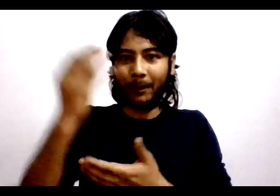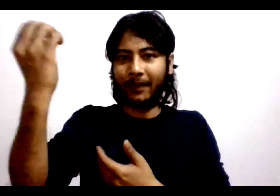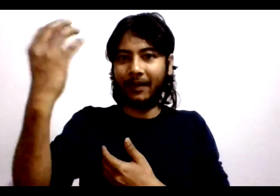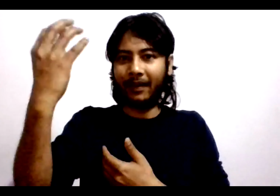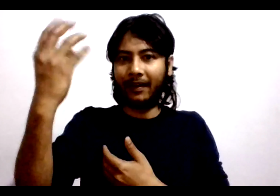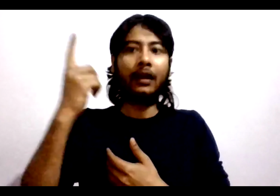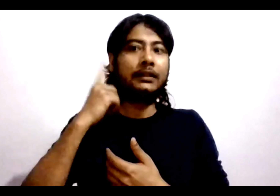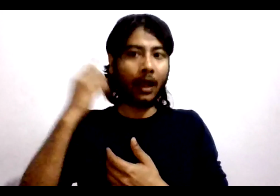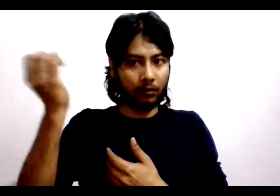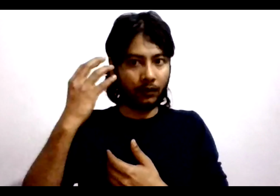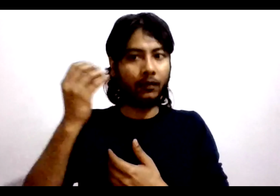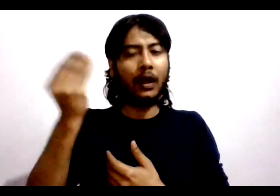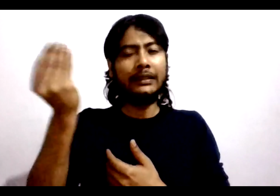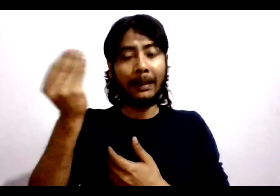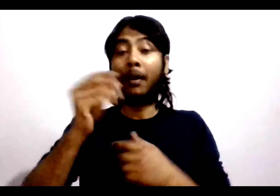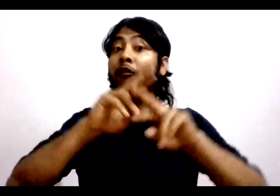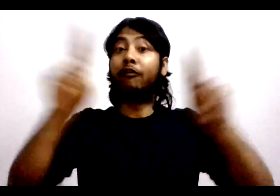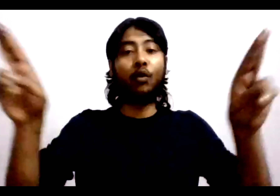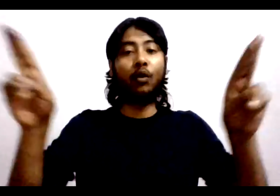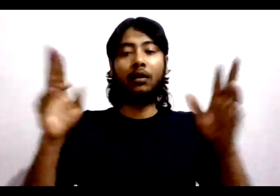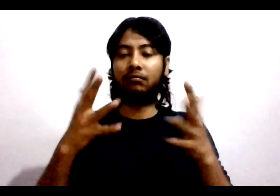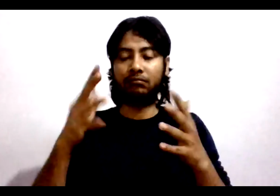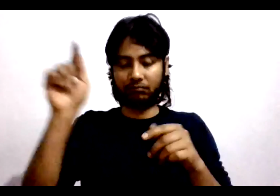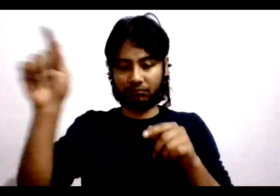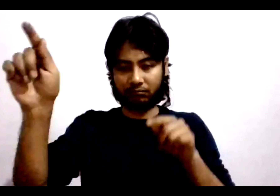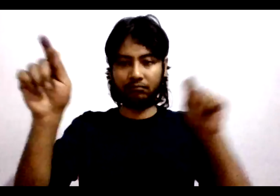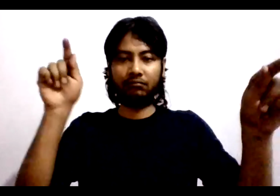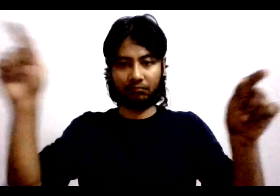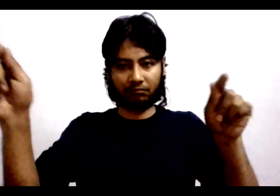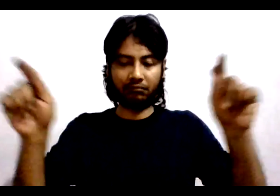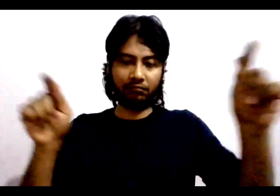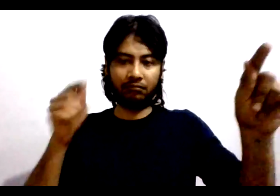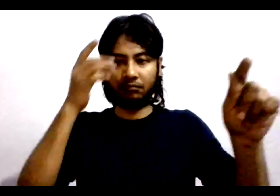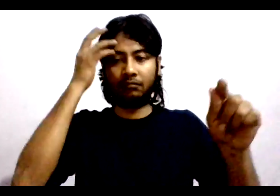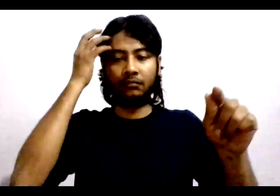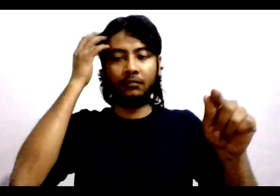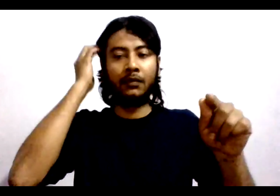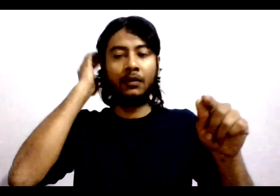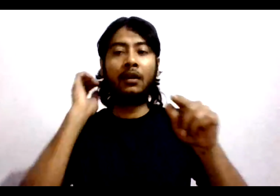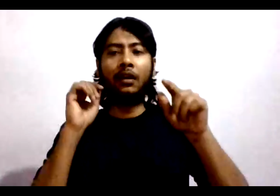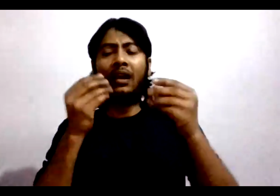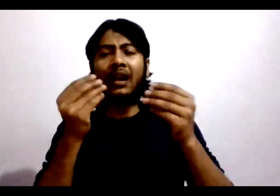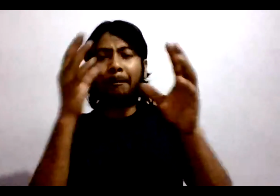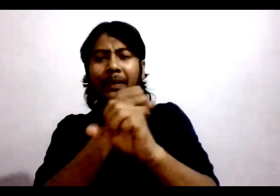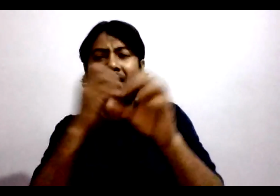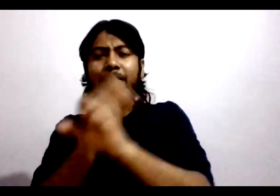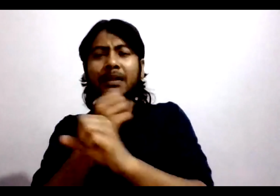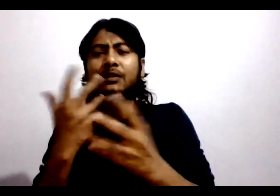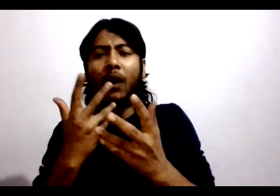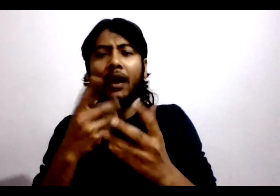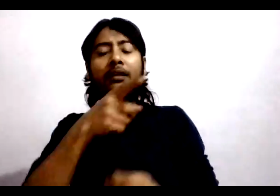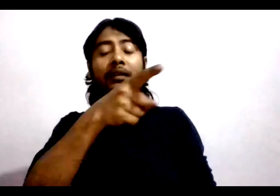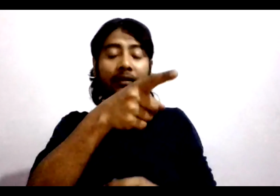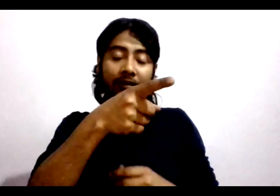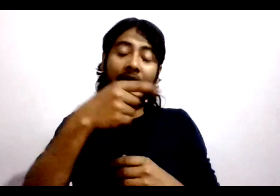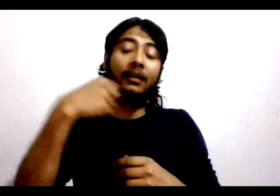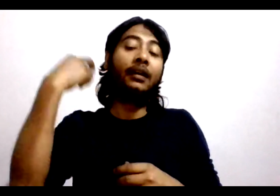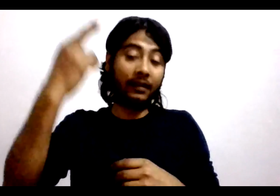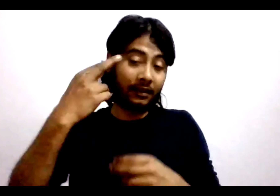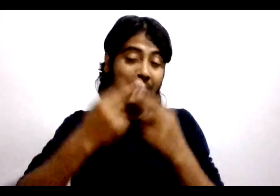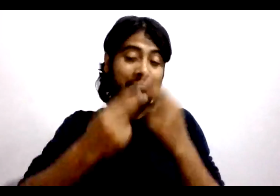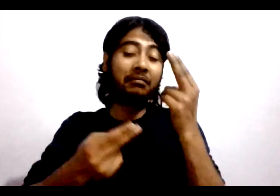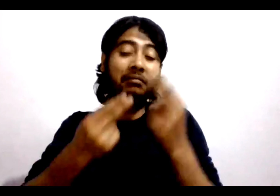all places. But some reason perhaps was given. They may have their reasons. I'm sure some authorities had given reason that there